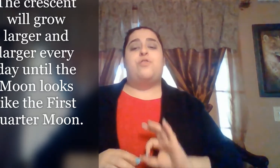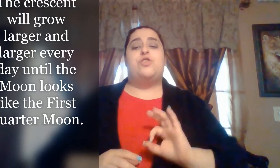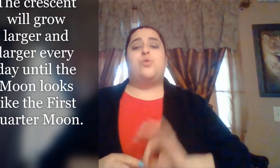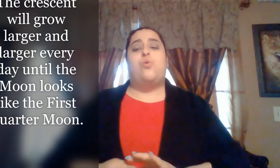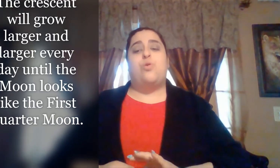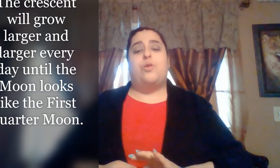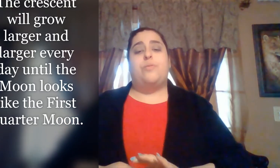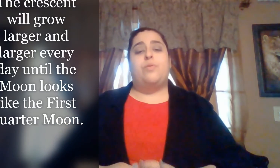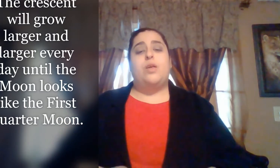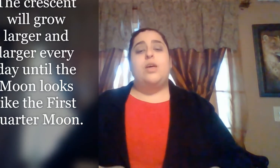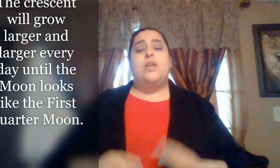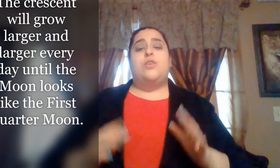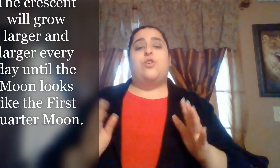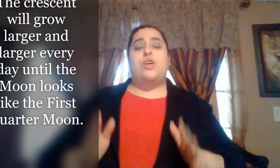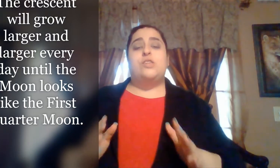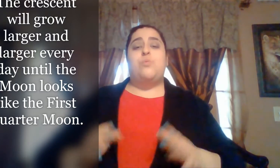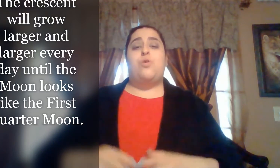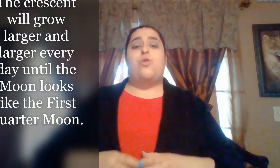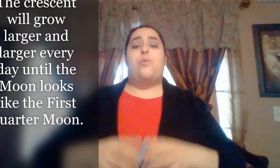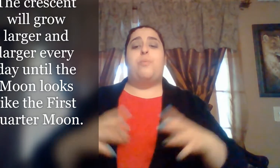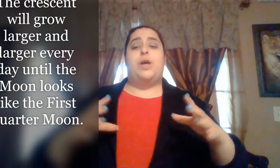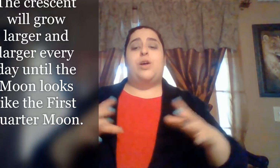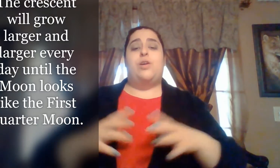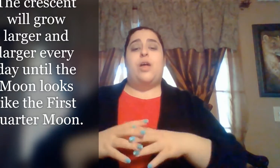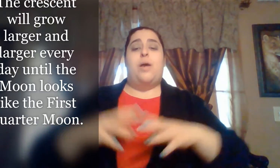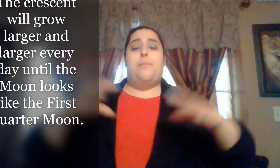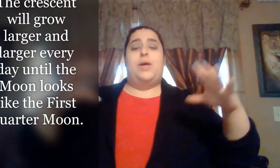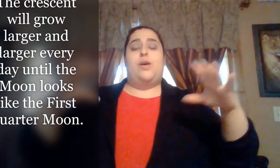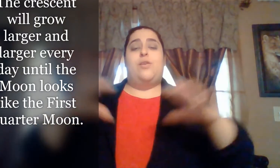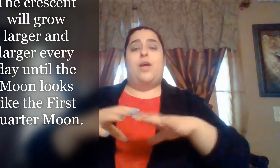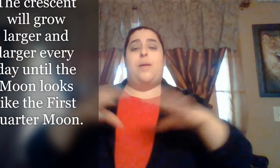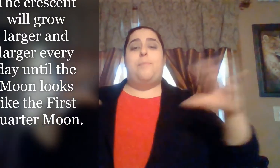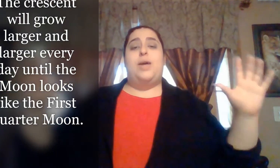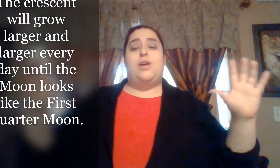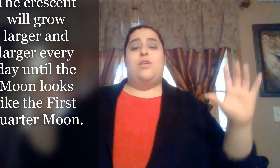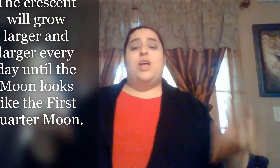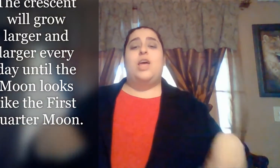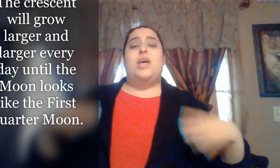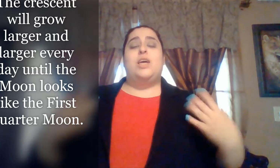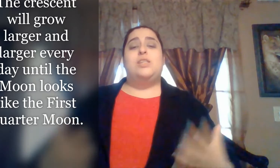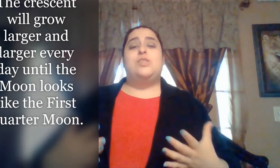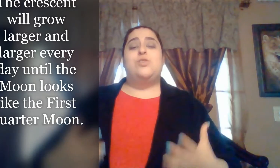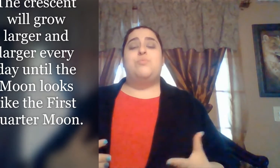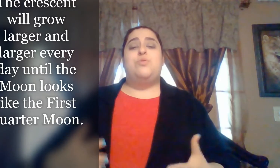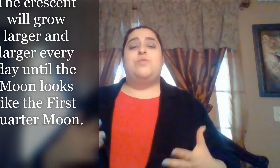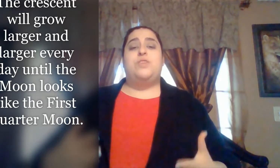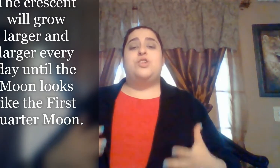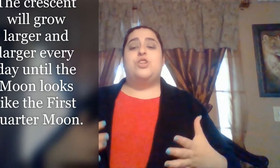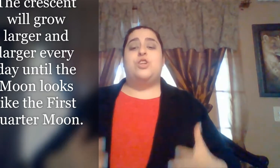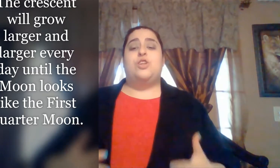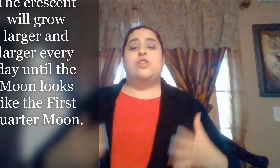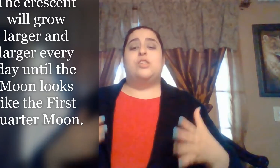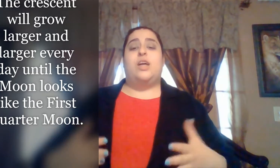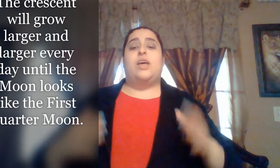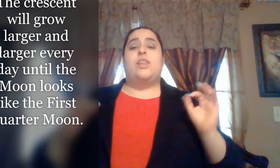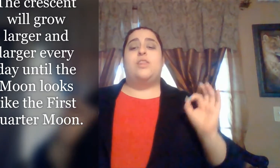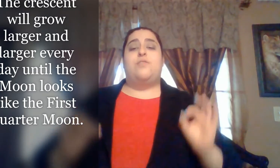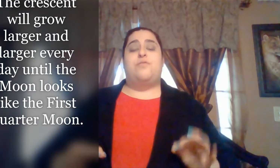first quarter. The crescent will grow bigger and bigger and bigger until the moon eventually looks like the